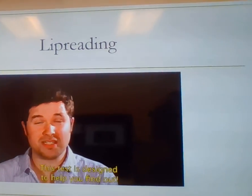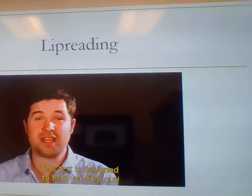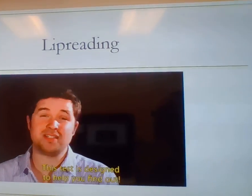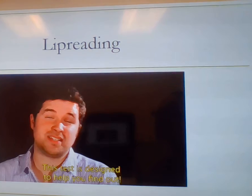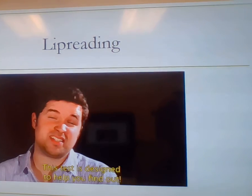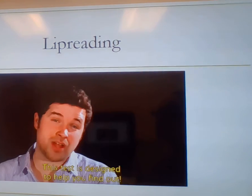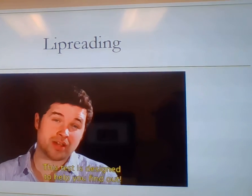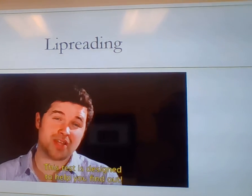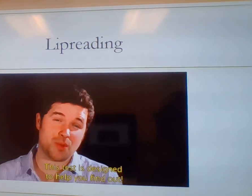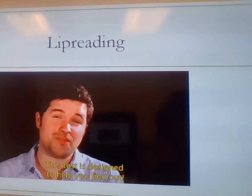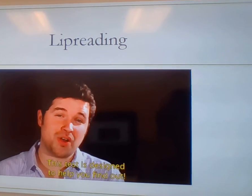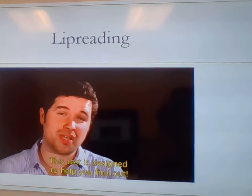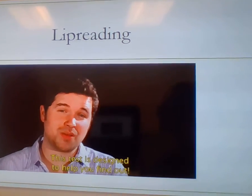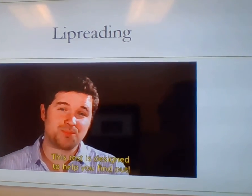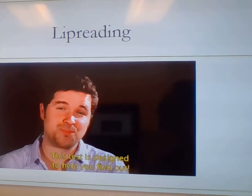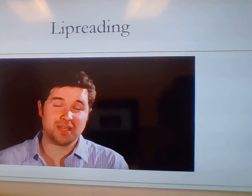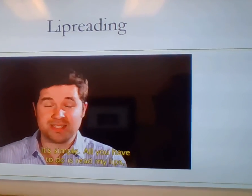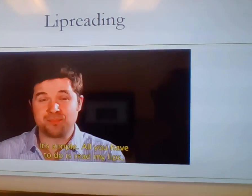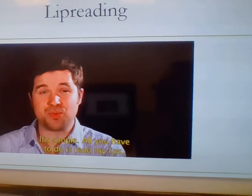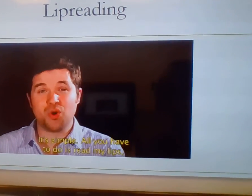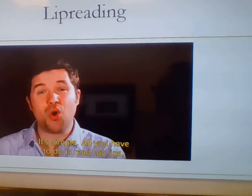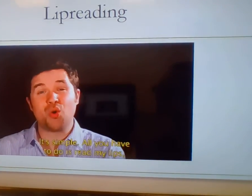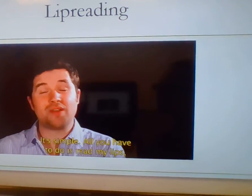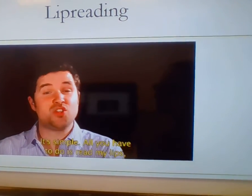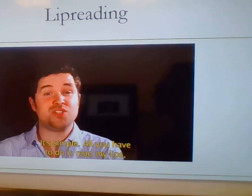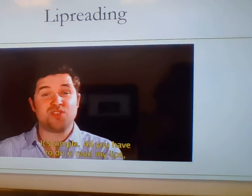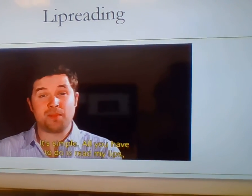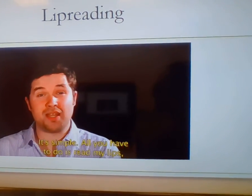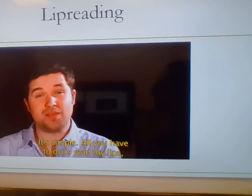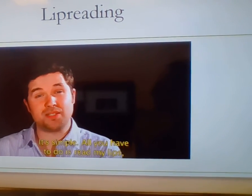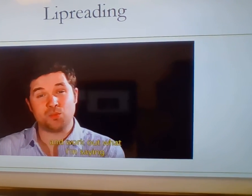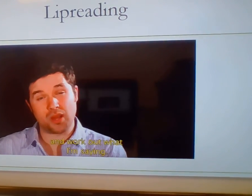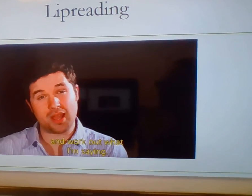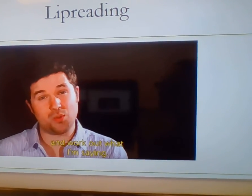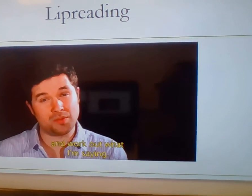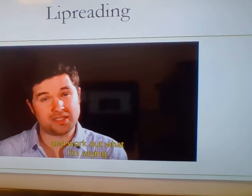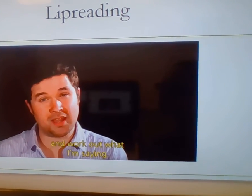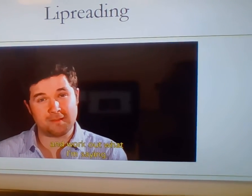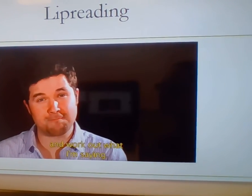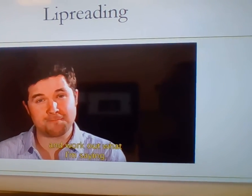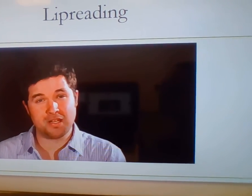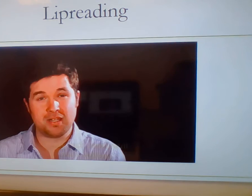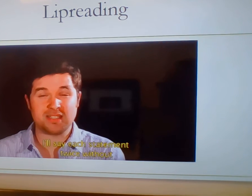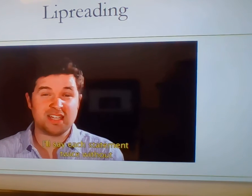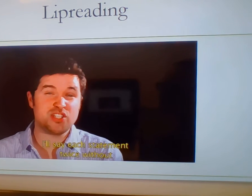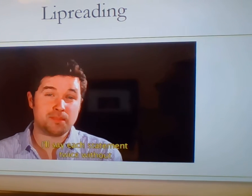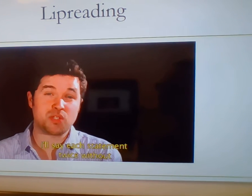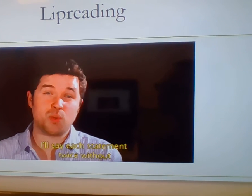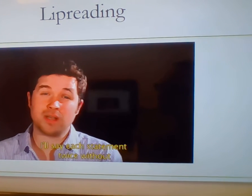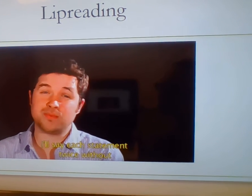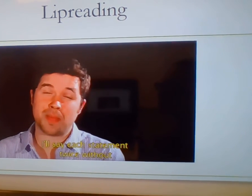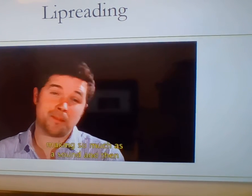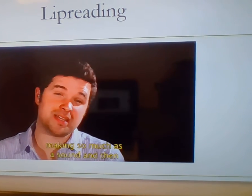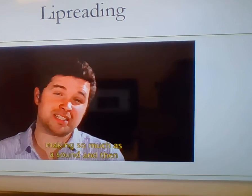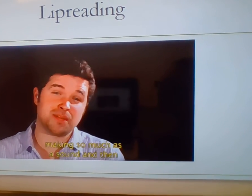test is designed to help you find out. It's simple. All you have to do is read my lips and work out what I'm saying. I say each statement twice without making so much